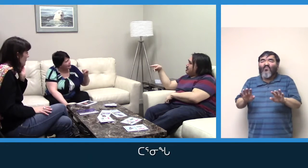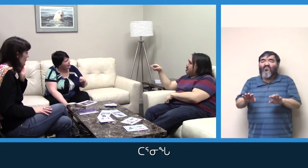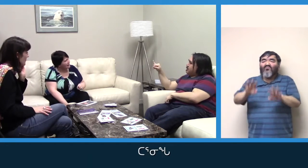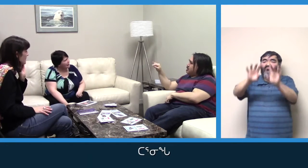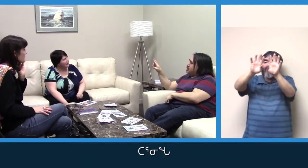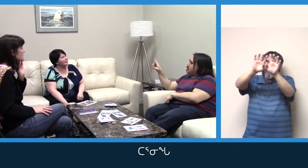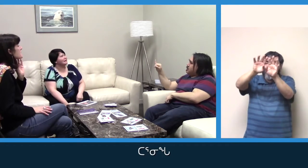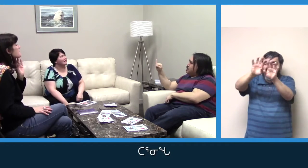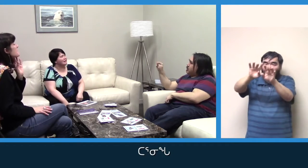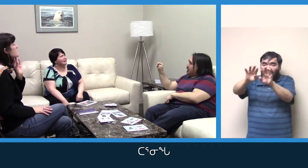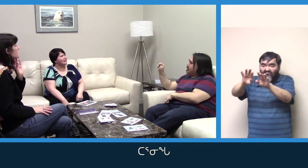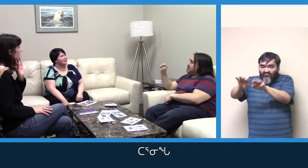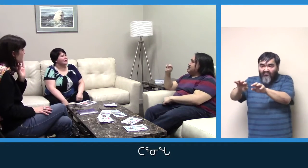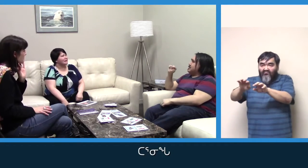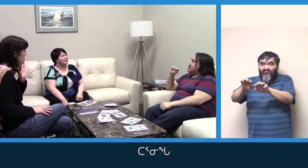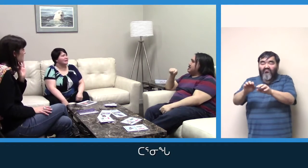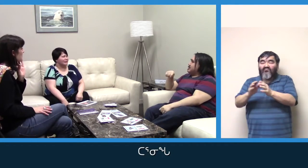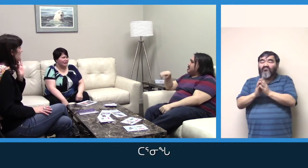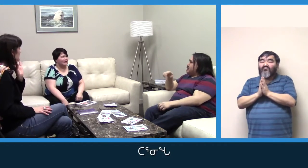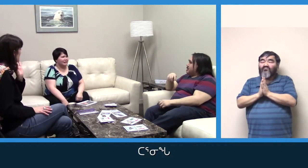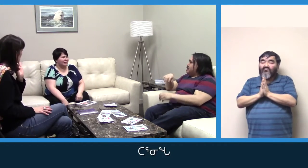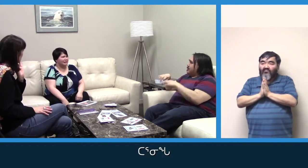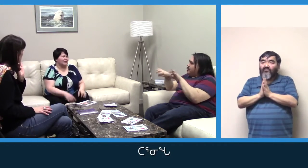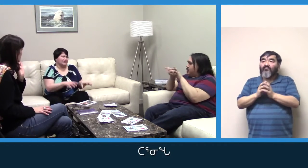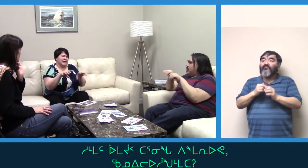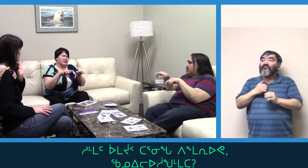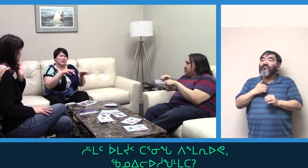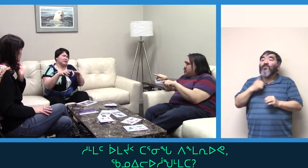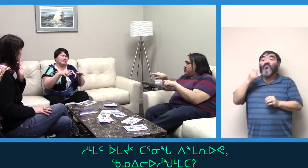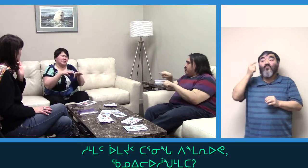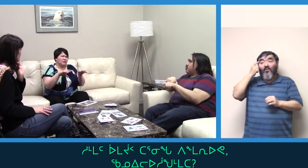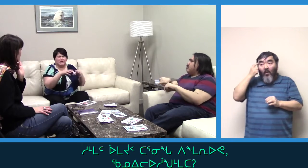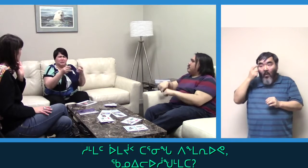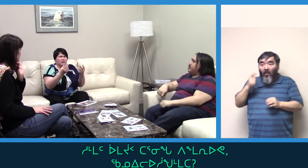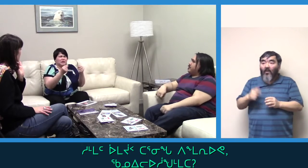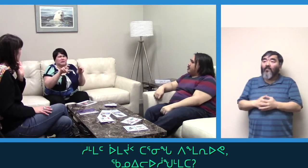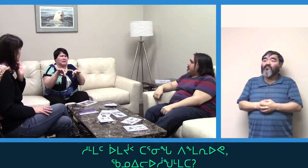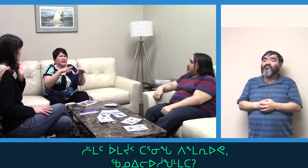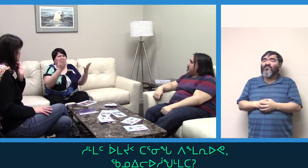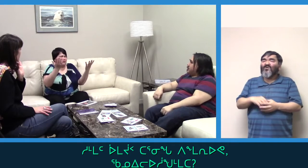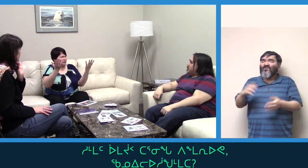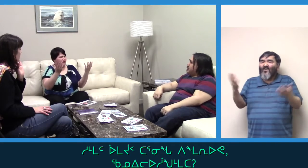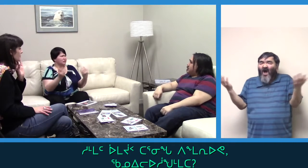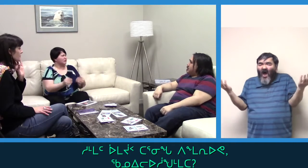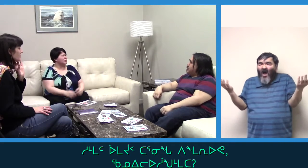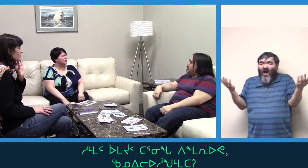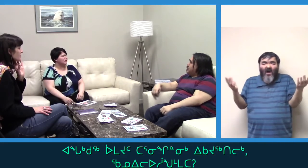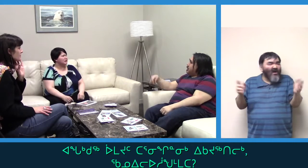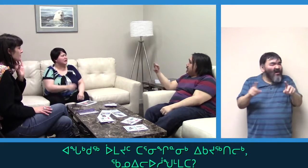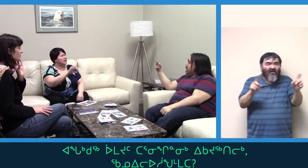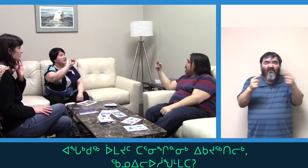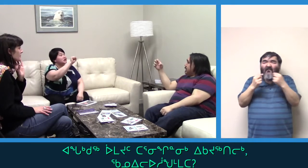The spirit. Mm. Okay, what do they do?